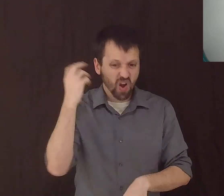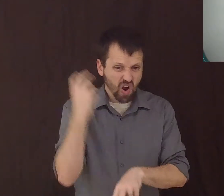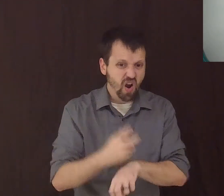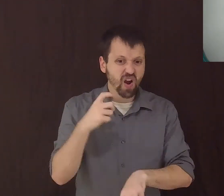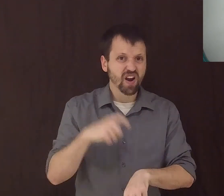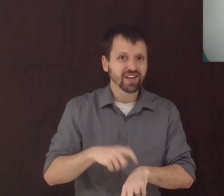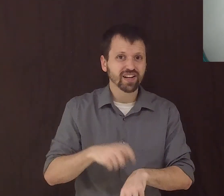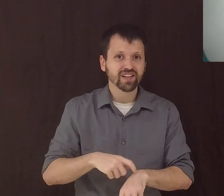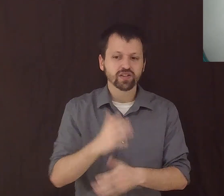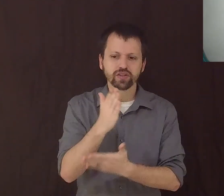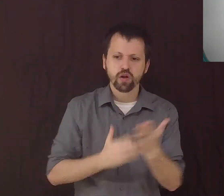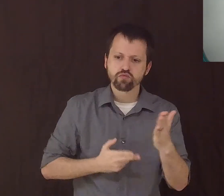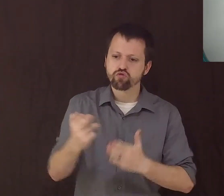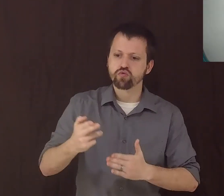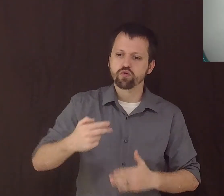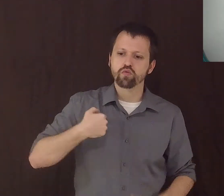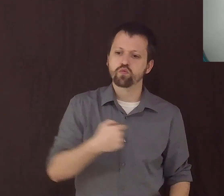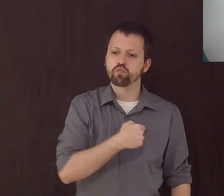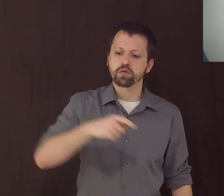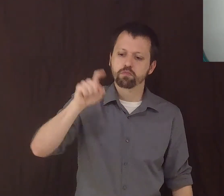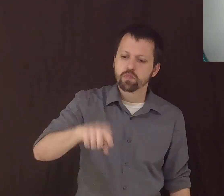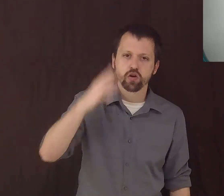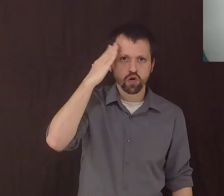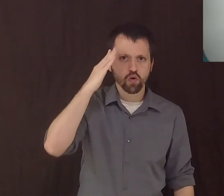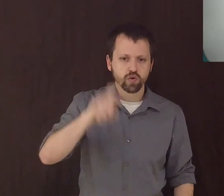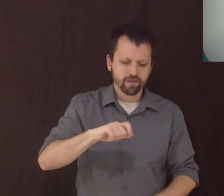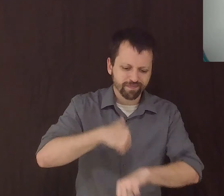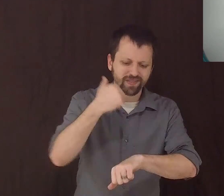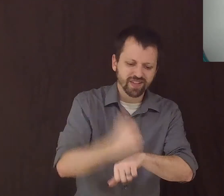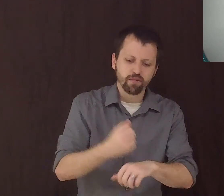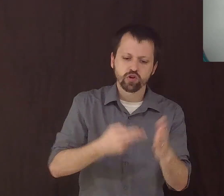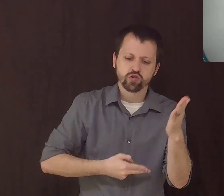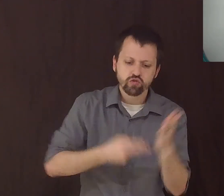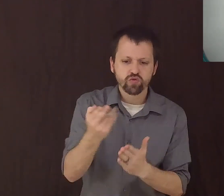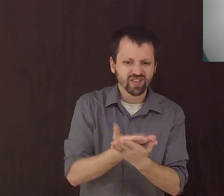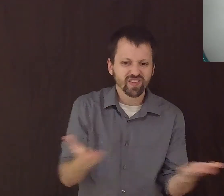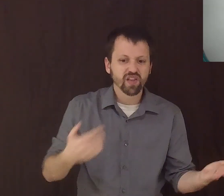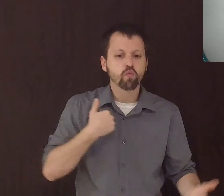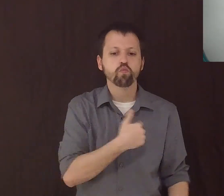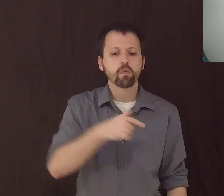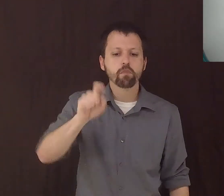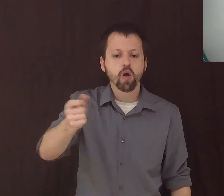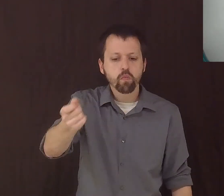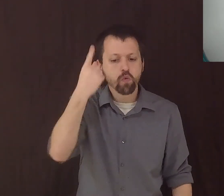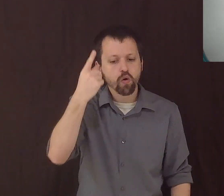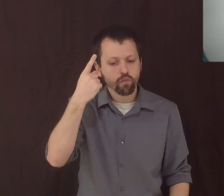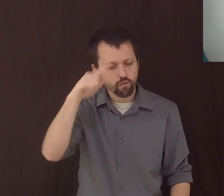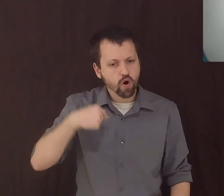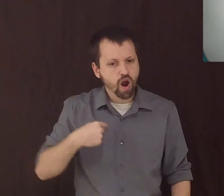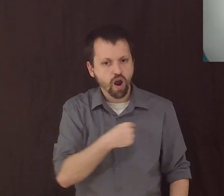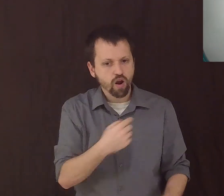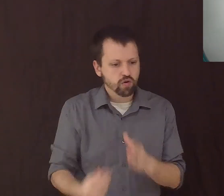adversity, there are truths that we must know. We got to get rooted. We got to get grounded. There's truths that we have to know in order that we